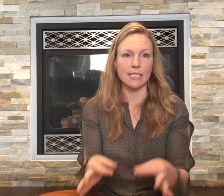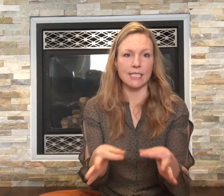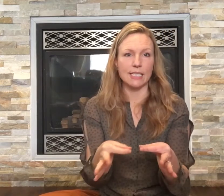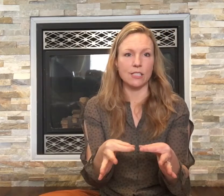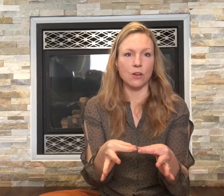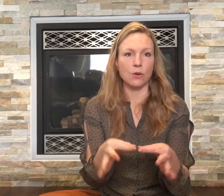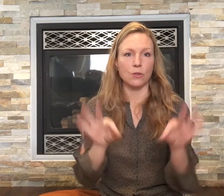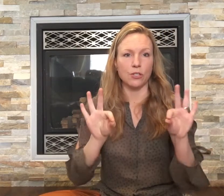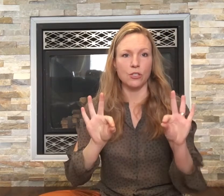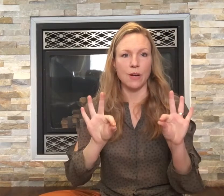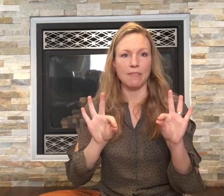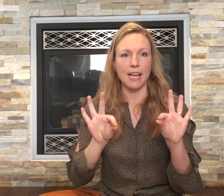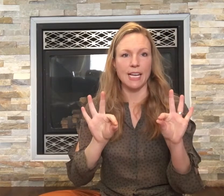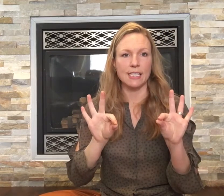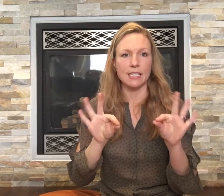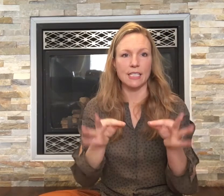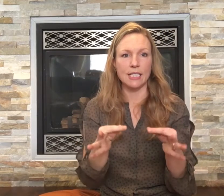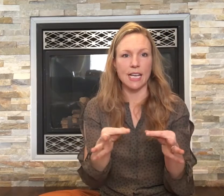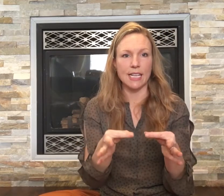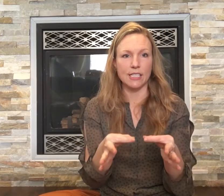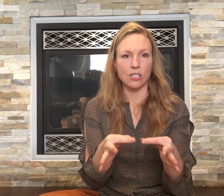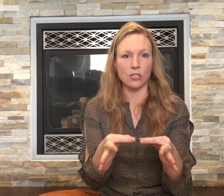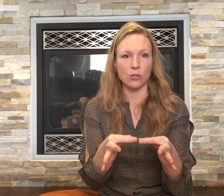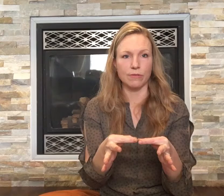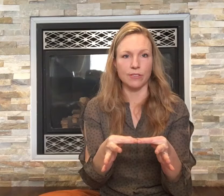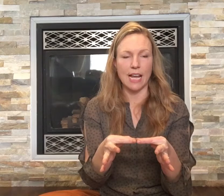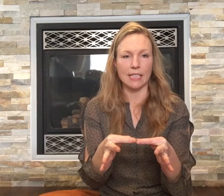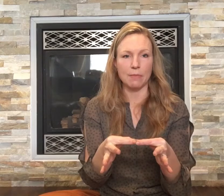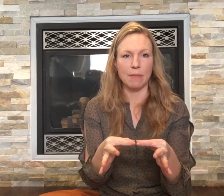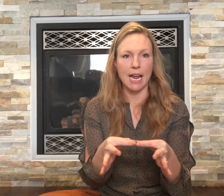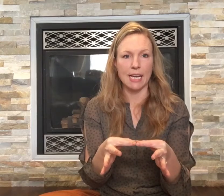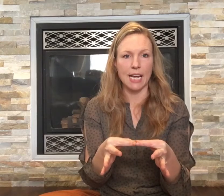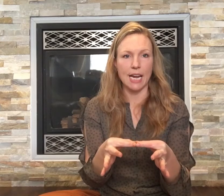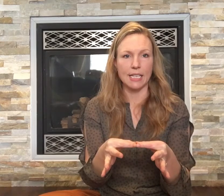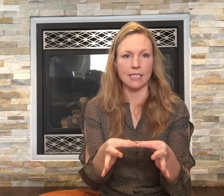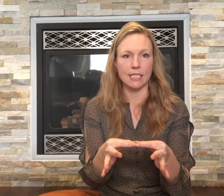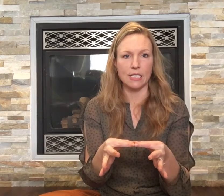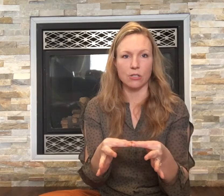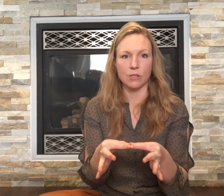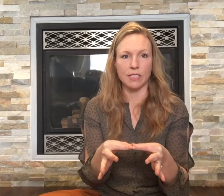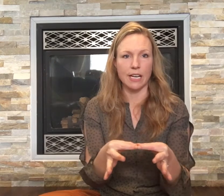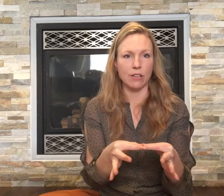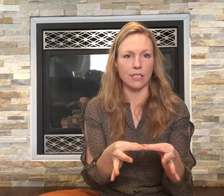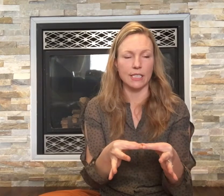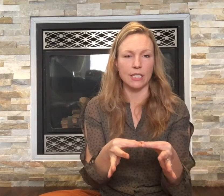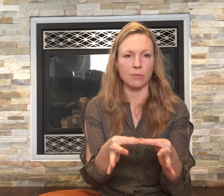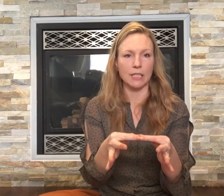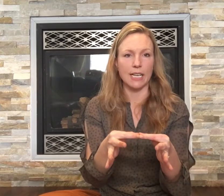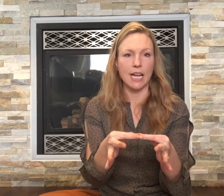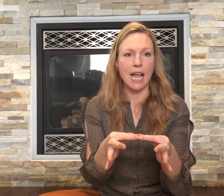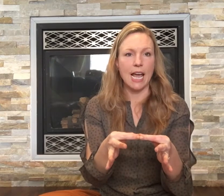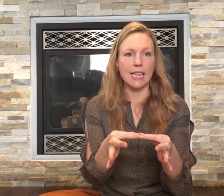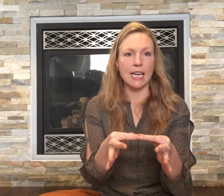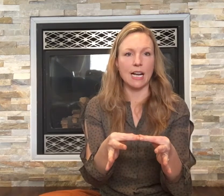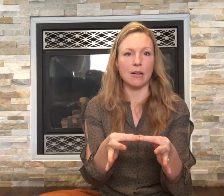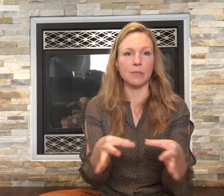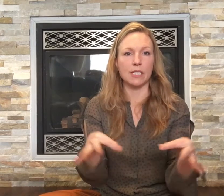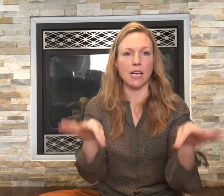Important. So they're 2 F hands, and they start sort of flat like pancakes here, sort of together like a dinner plate, and then it comes